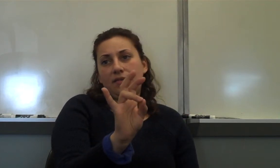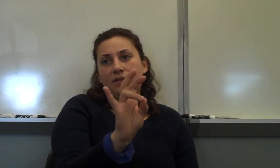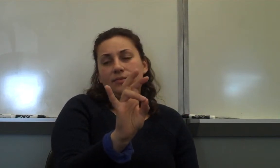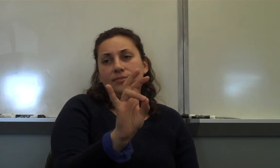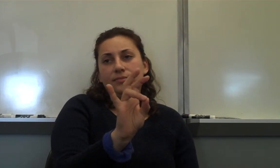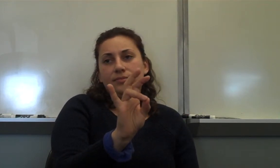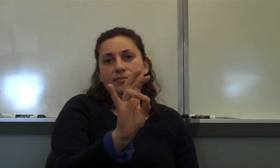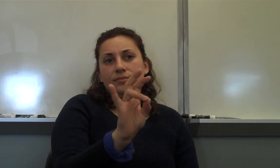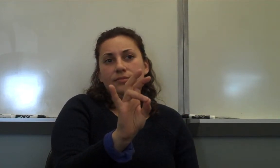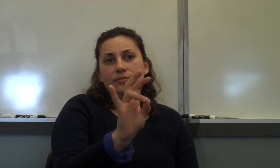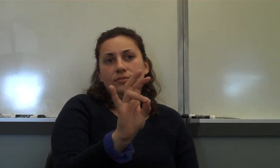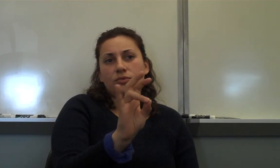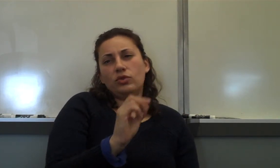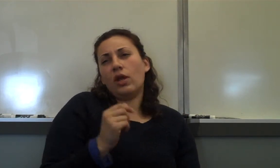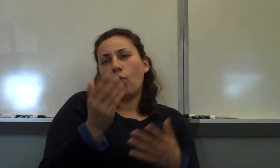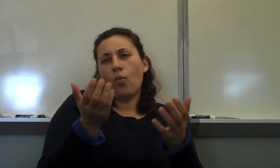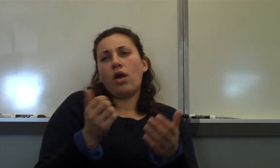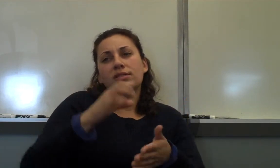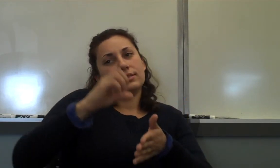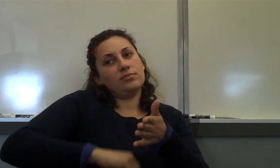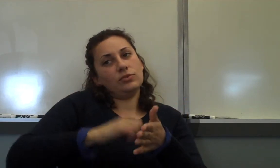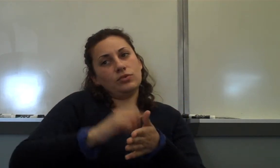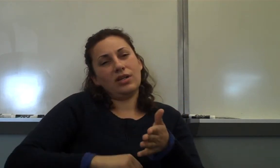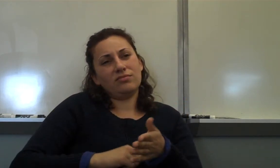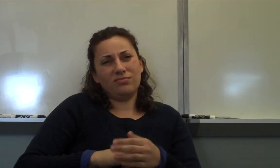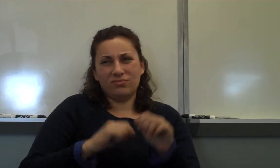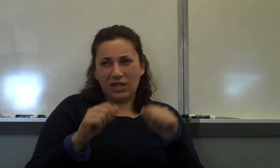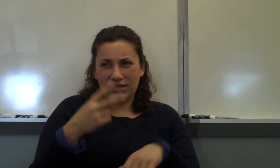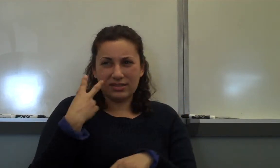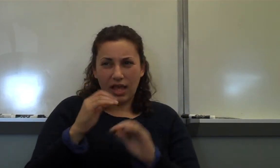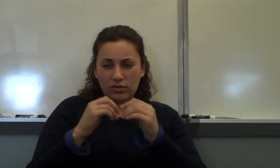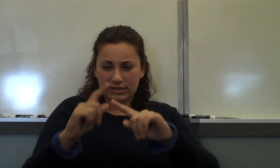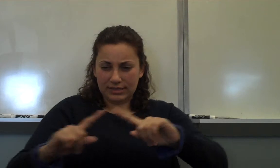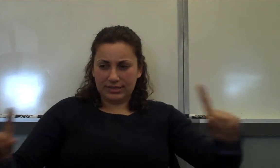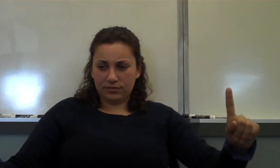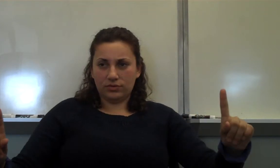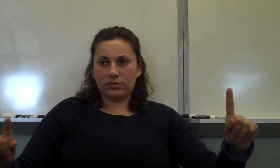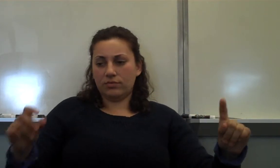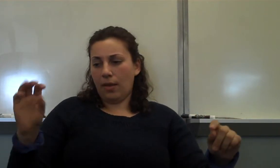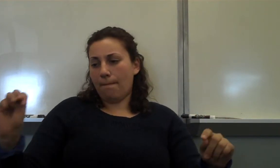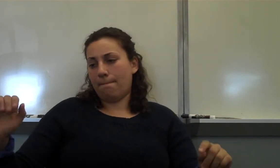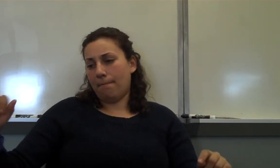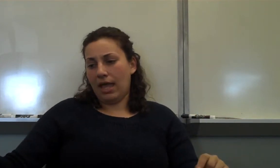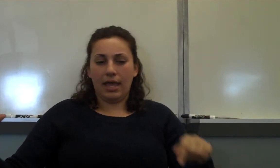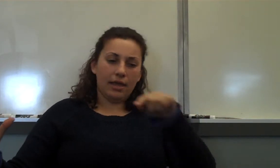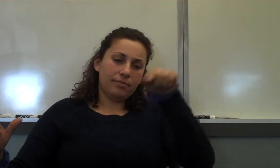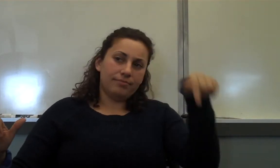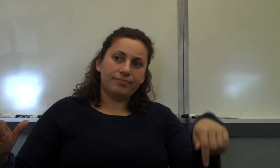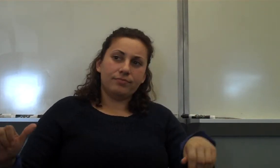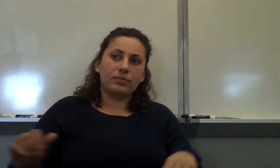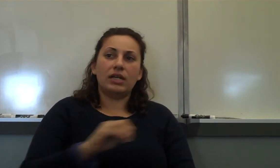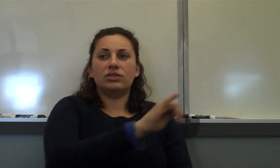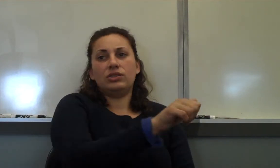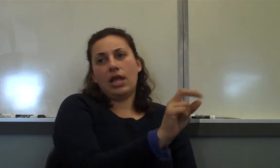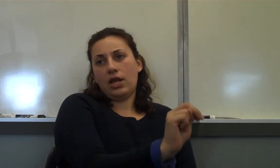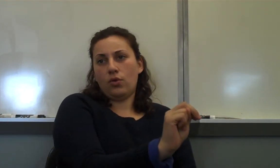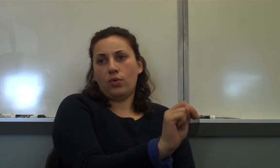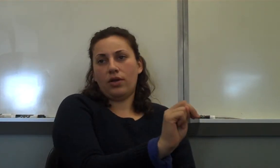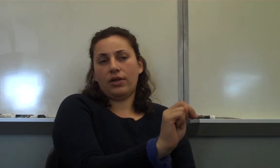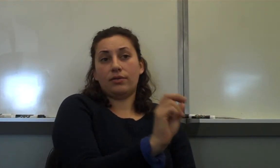So they want a subtraction, so you can tell what the difference is between them. That would give you the amount of increase. And when you do that, it looks